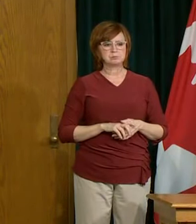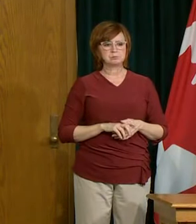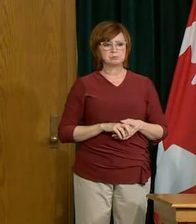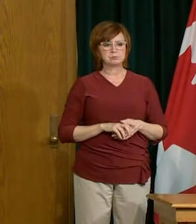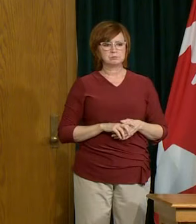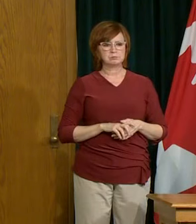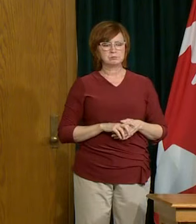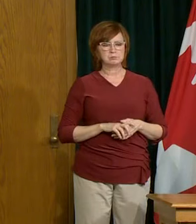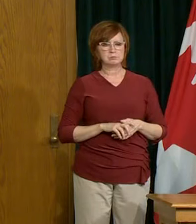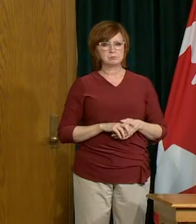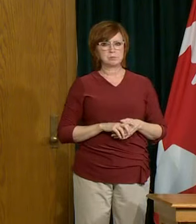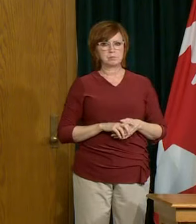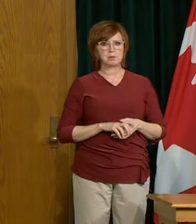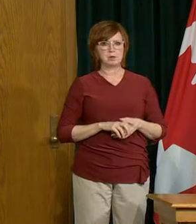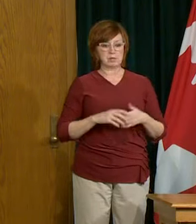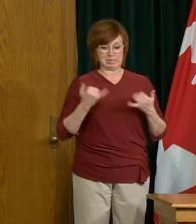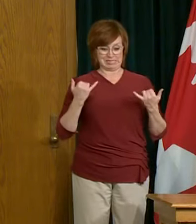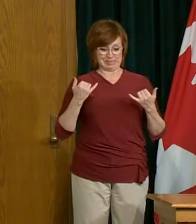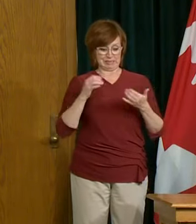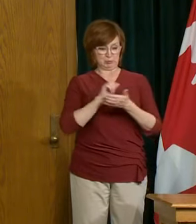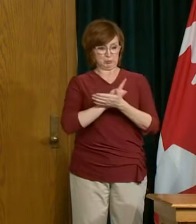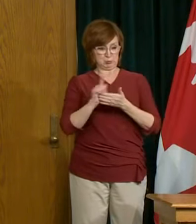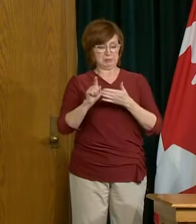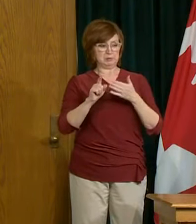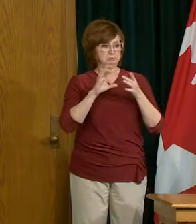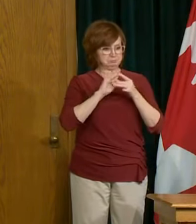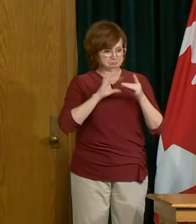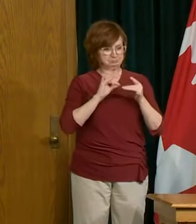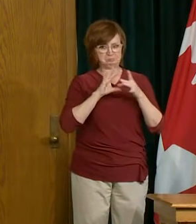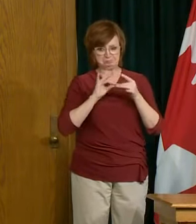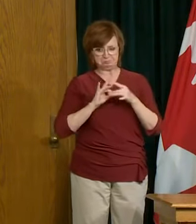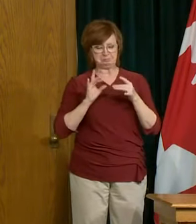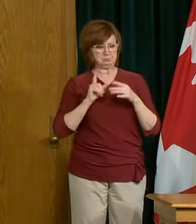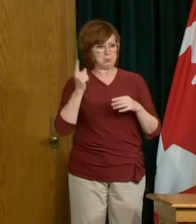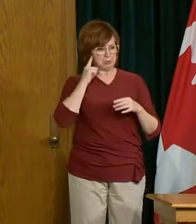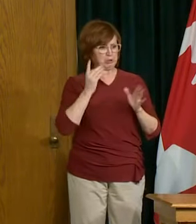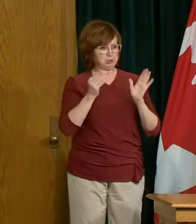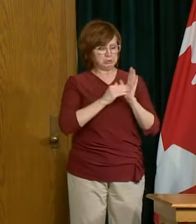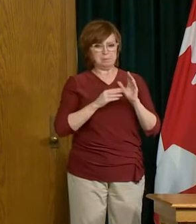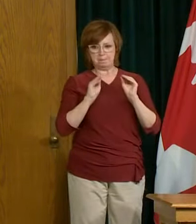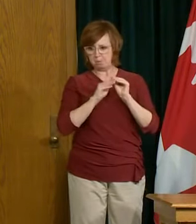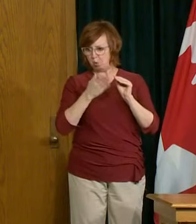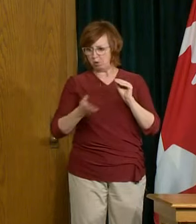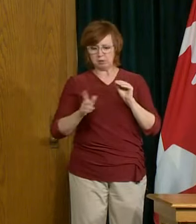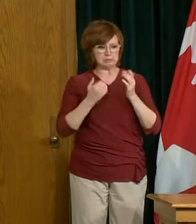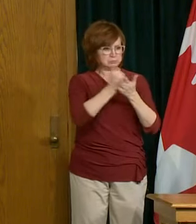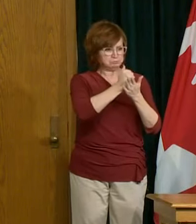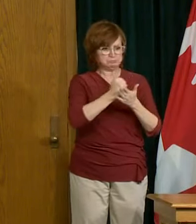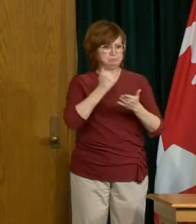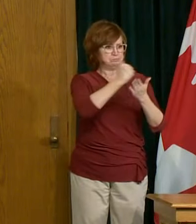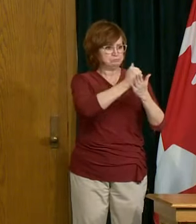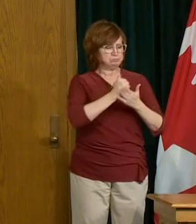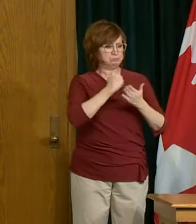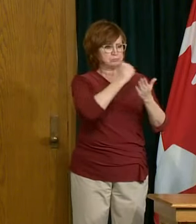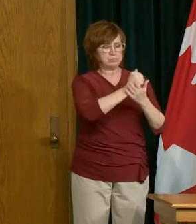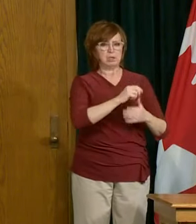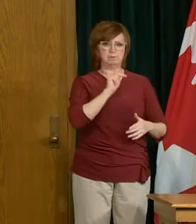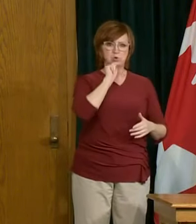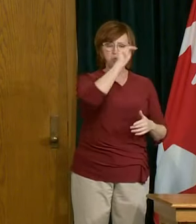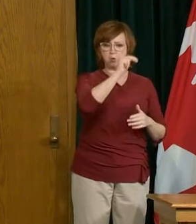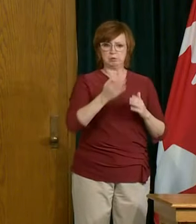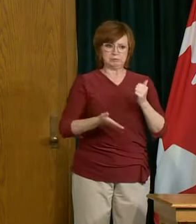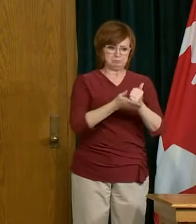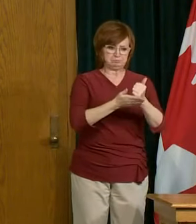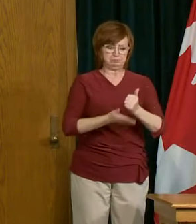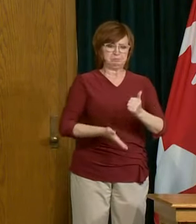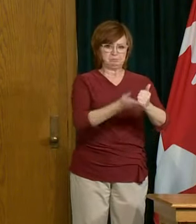there's more resources being sent up to the far north to kind of deal with this problem. We've heard before that things like this,